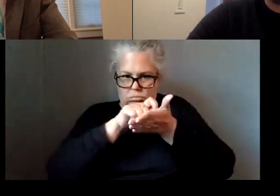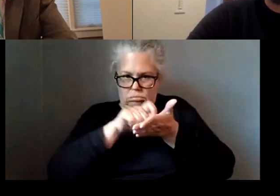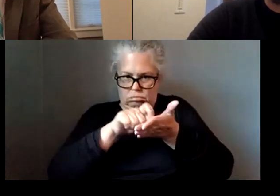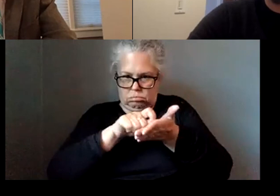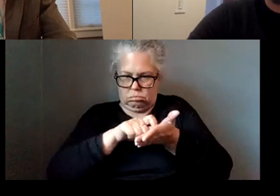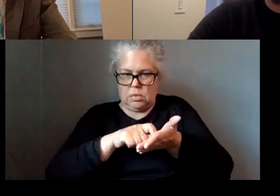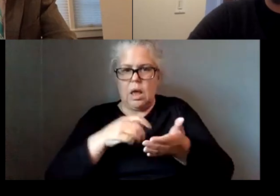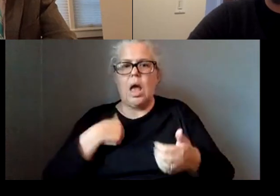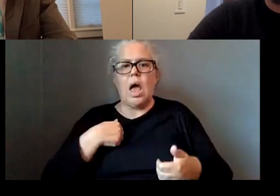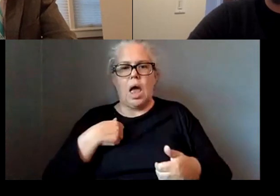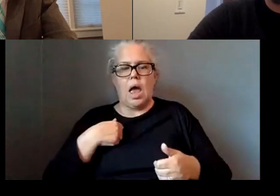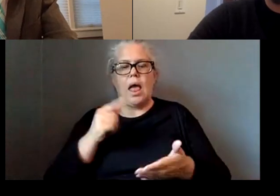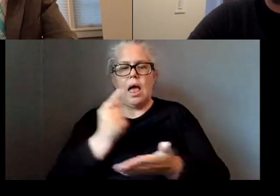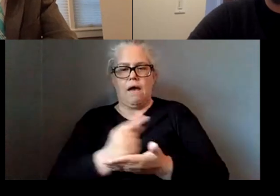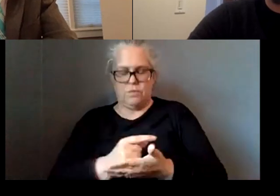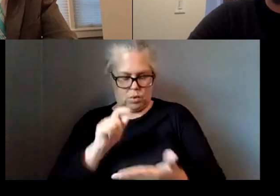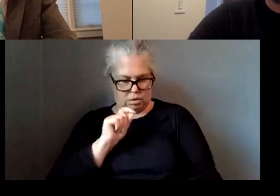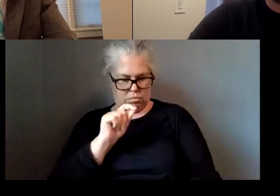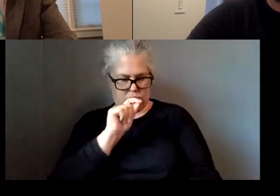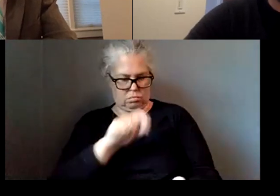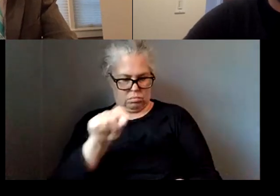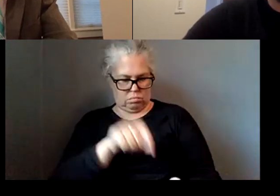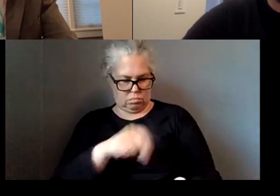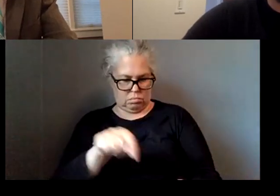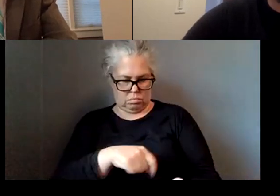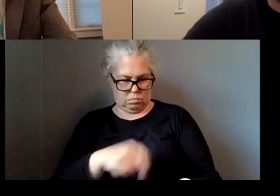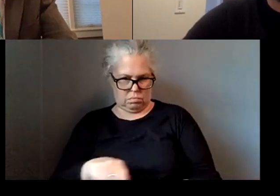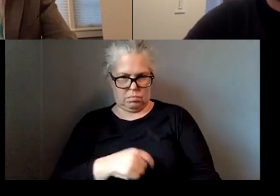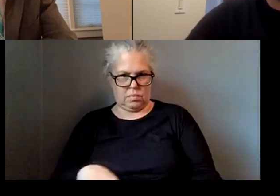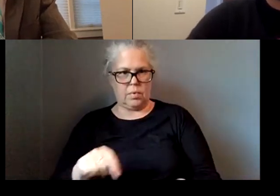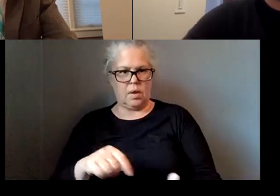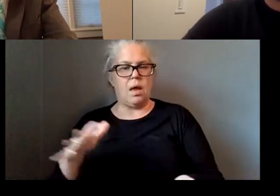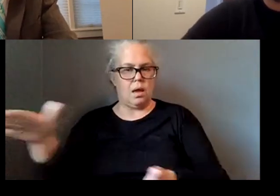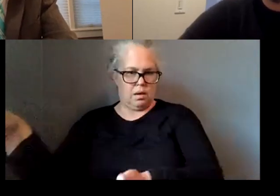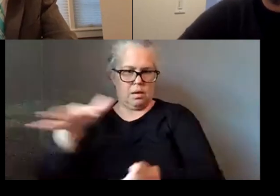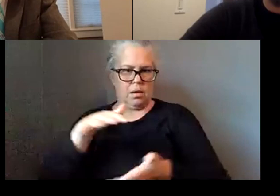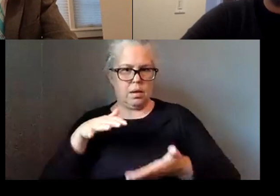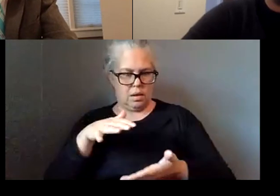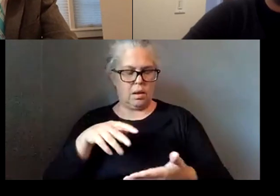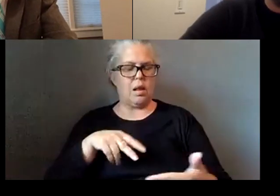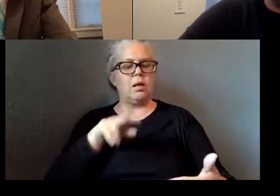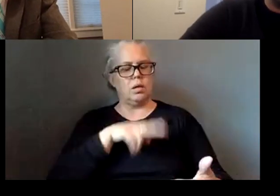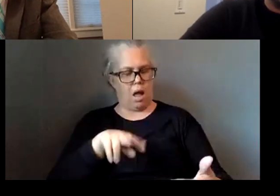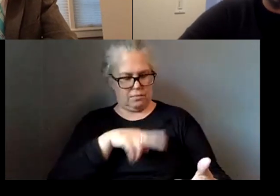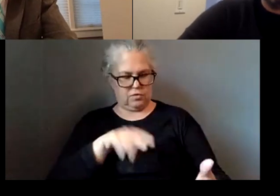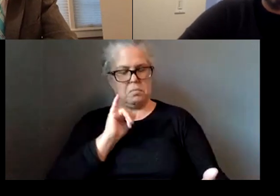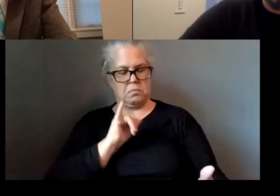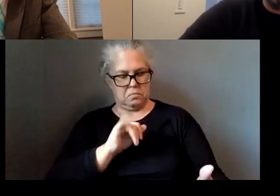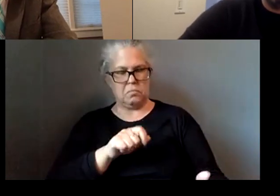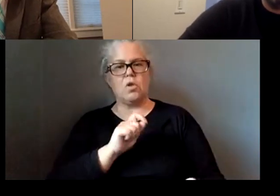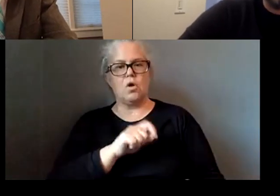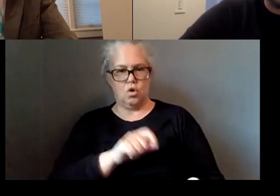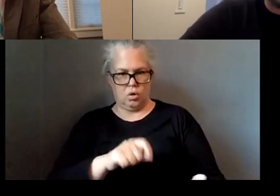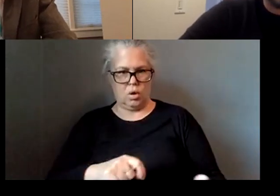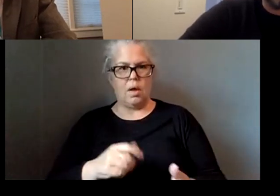I corrected them each week. I collected all of them and made comments, made observations, and then at the end of